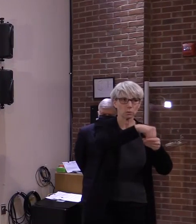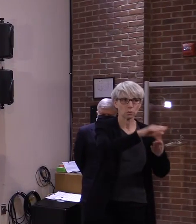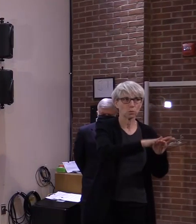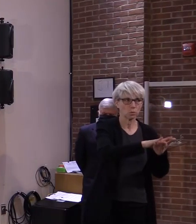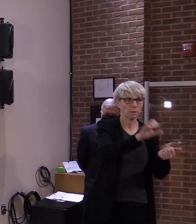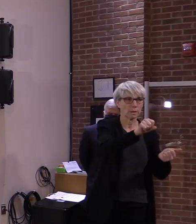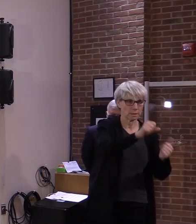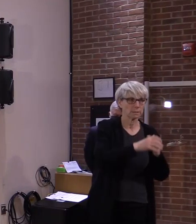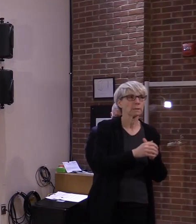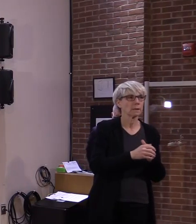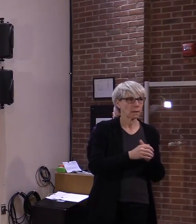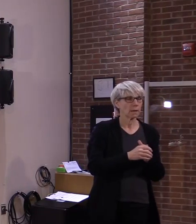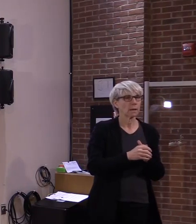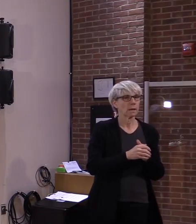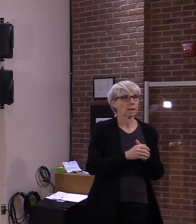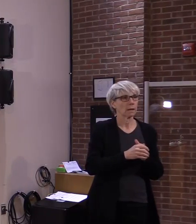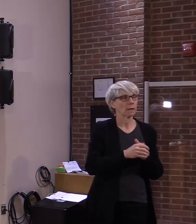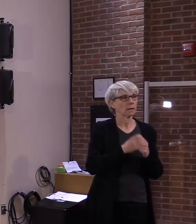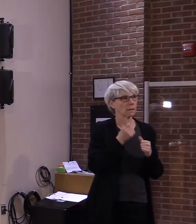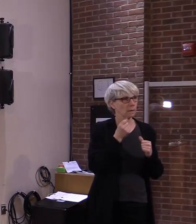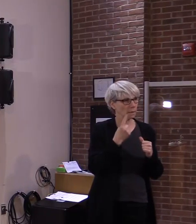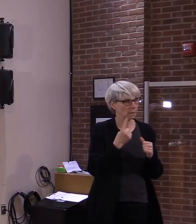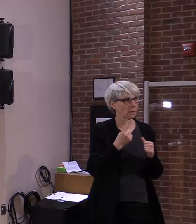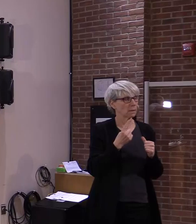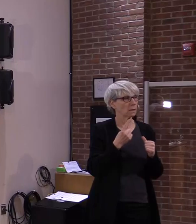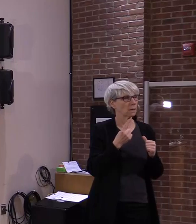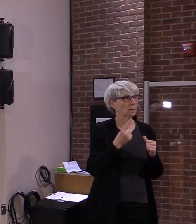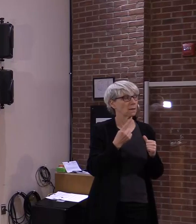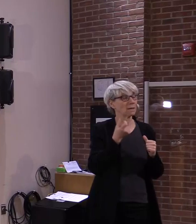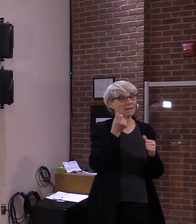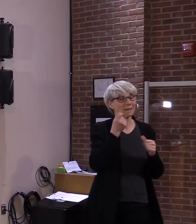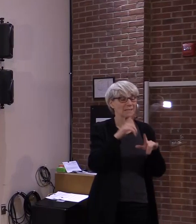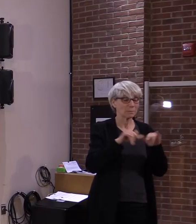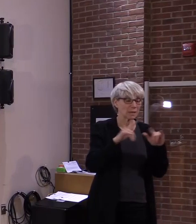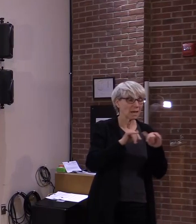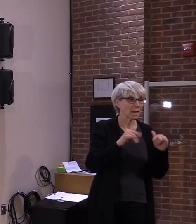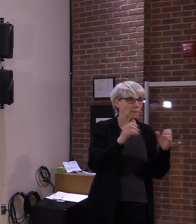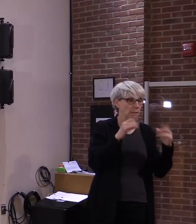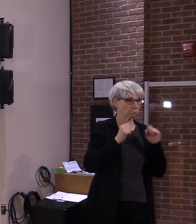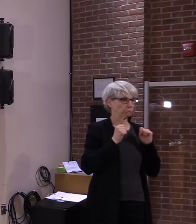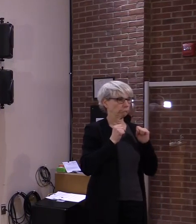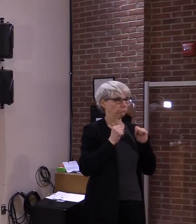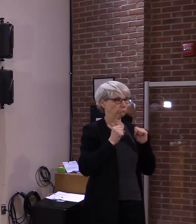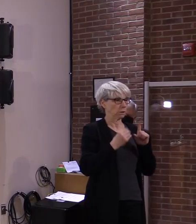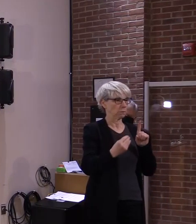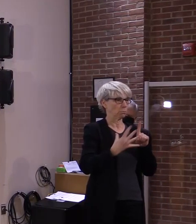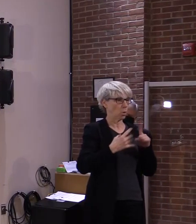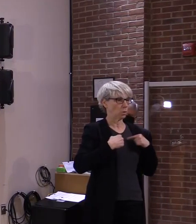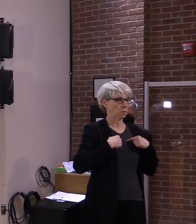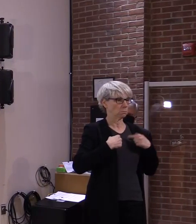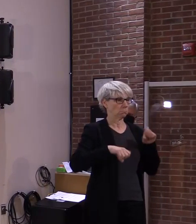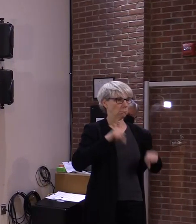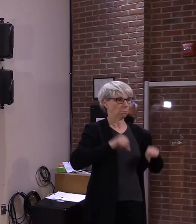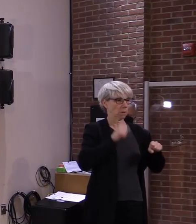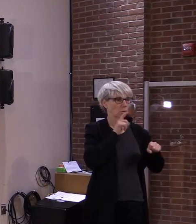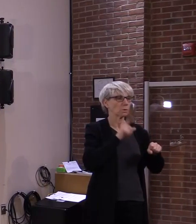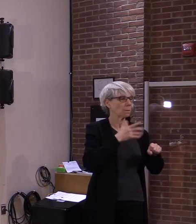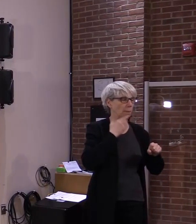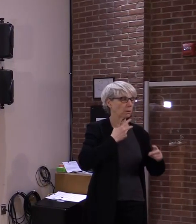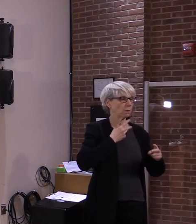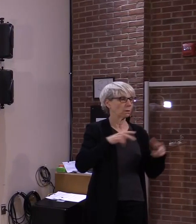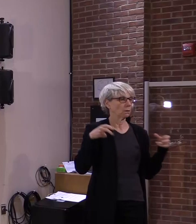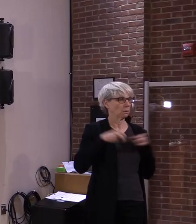of quarantining and so forth has put pressure on staffing patterns, as we've seen all along, but it's definitely a lot of activity right now,